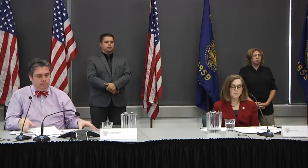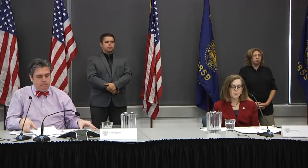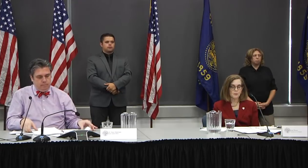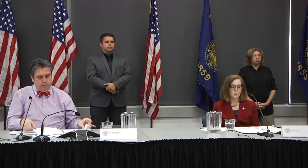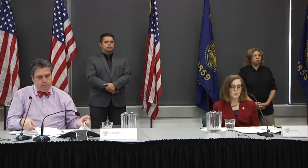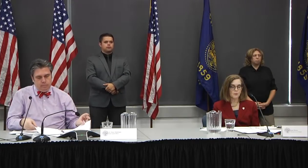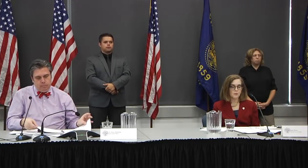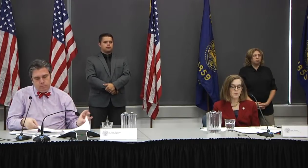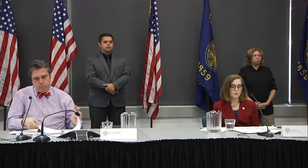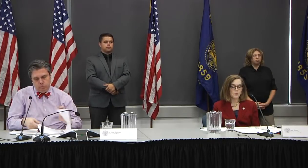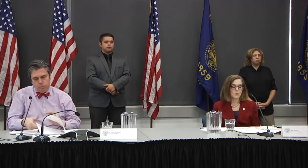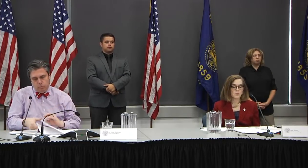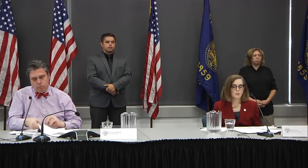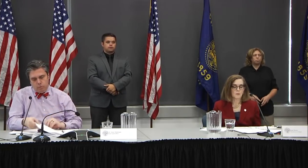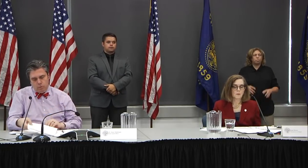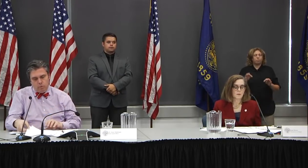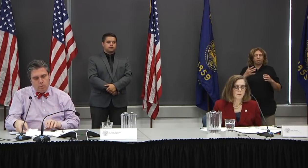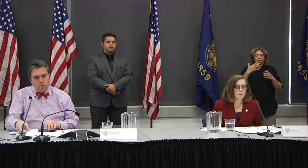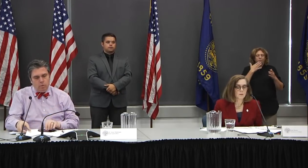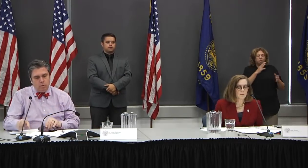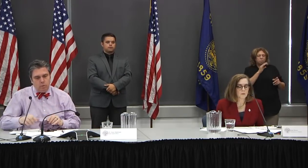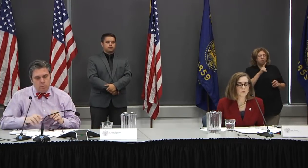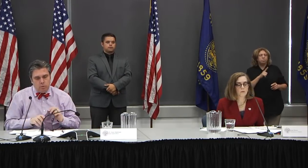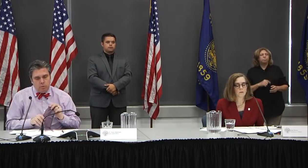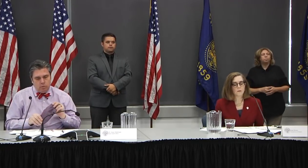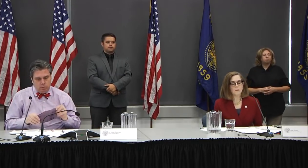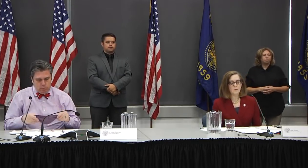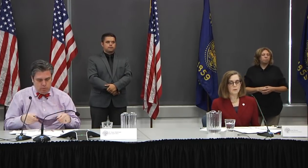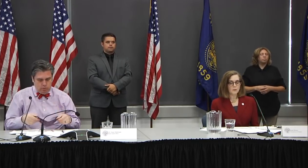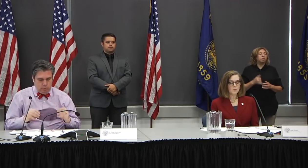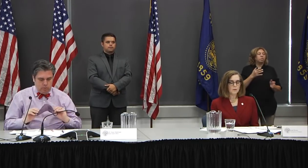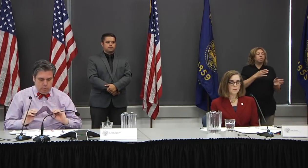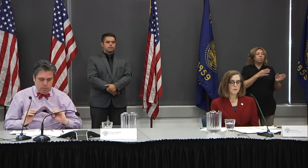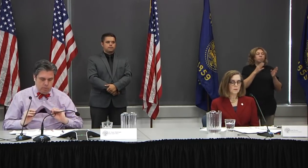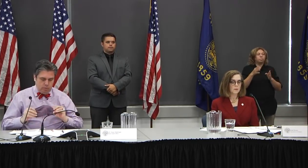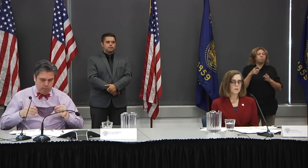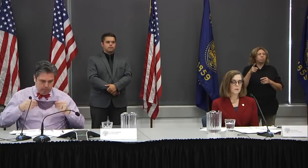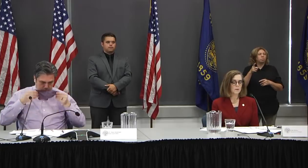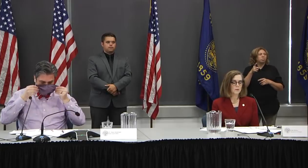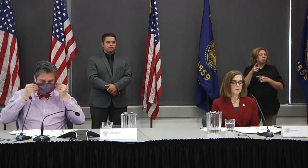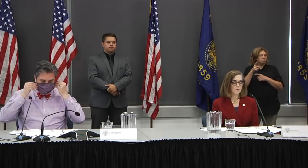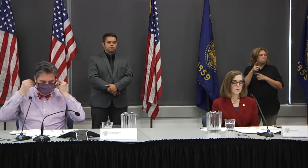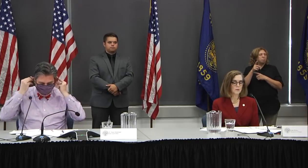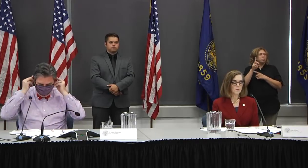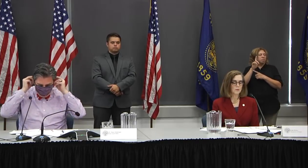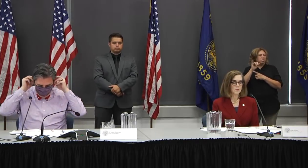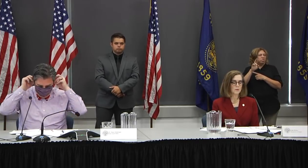Thanks, Bill. Next up, we have Dirk Vanderhart with OPU. Go ahead, Dirk.